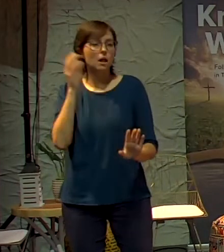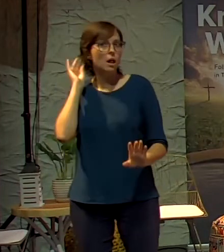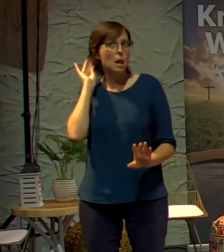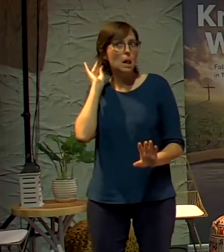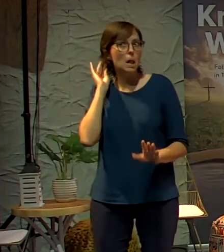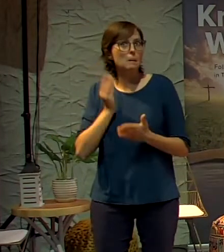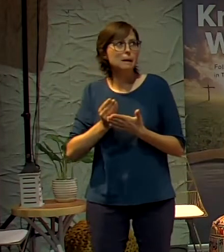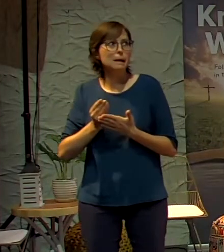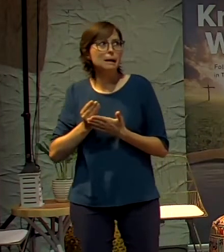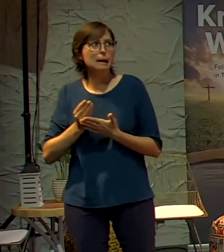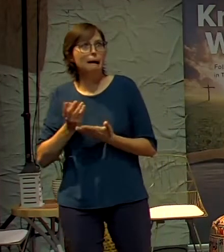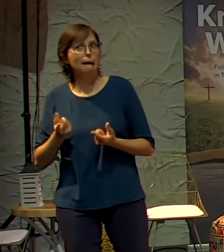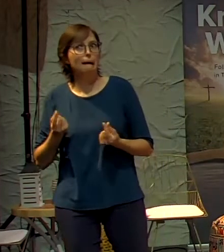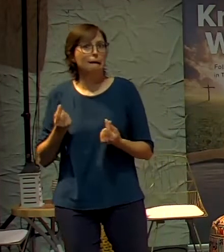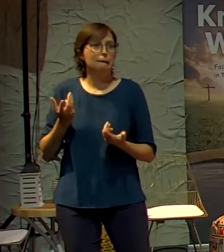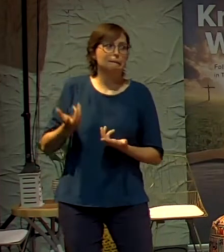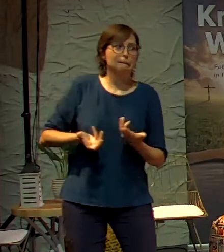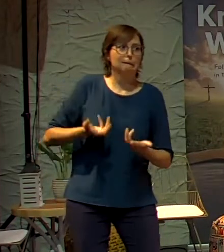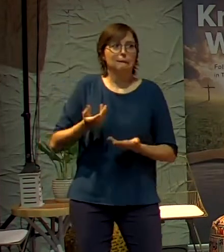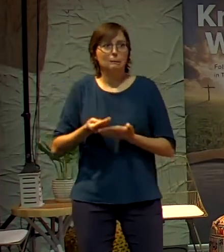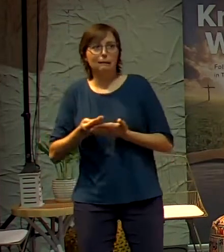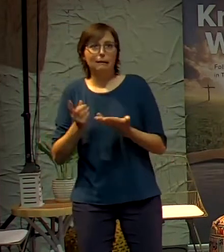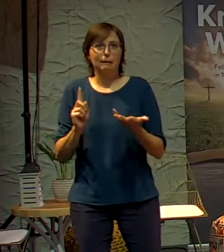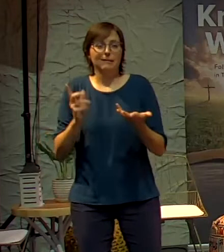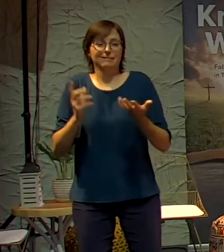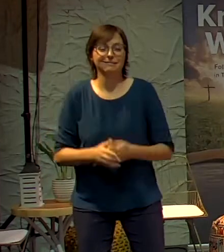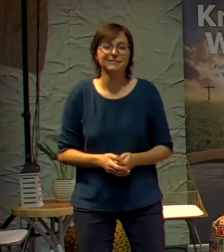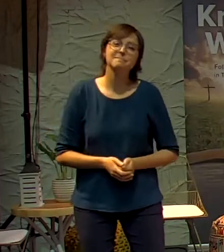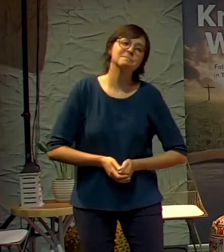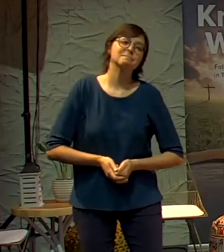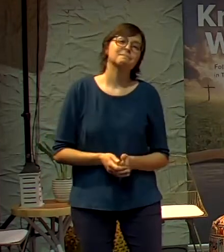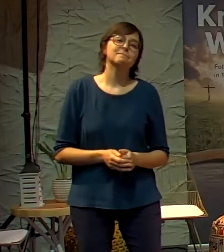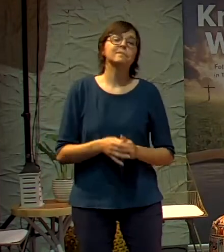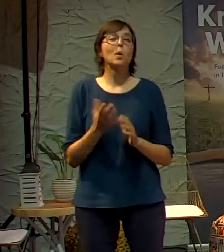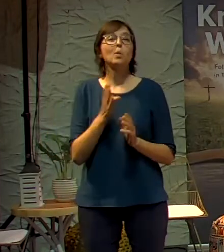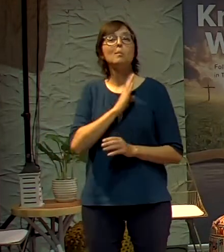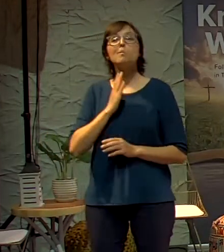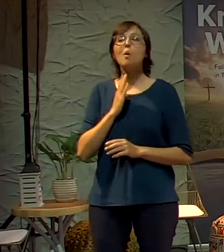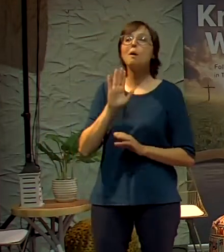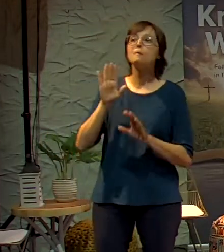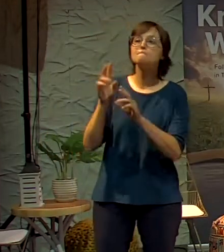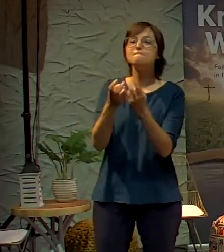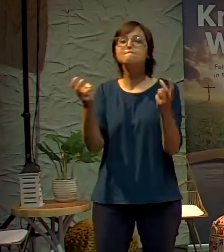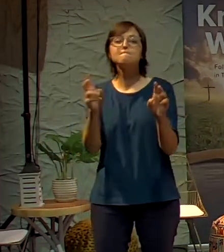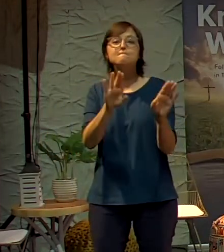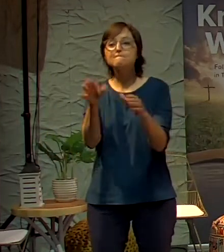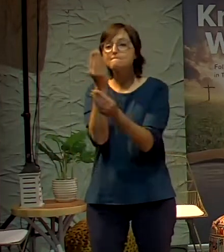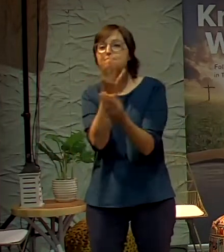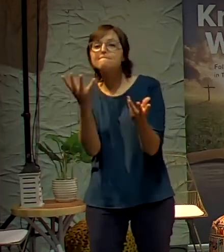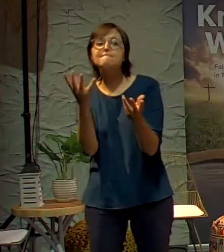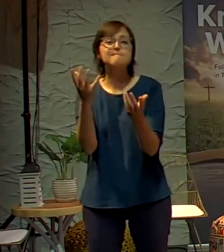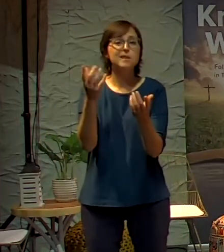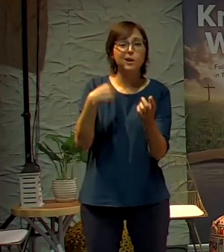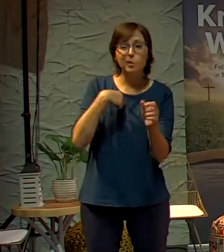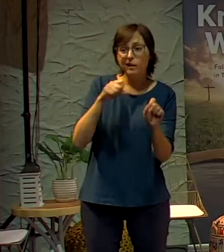know where the money is going to come from, you know. And we go to the board. We figure it out. They asked us for way